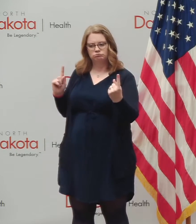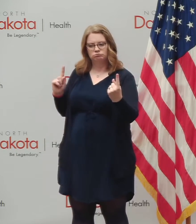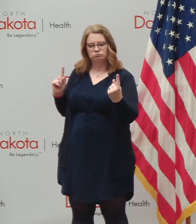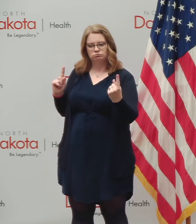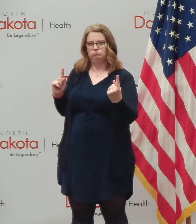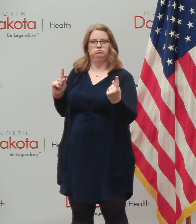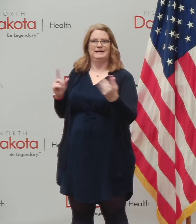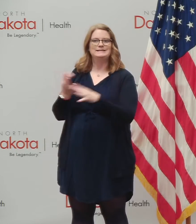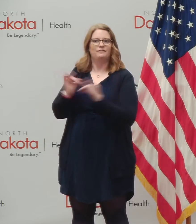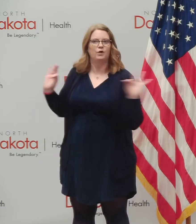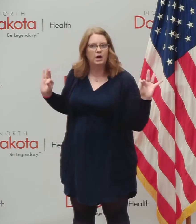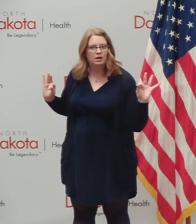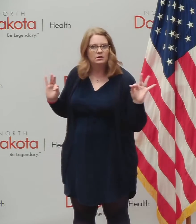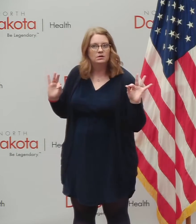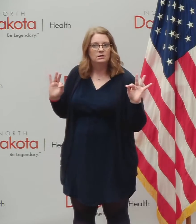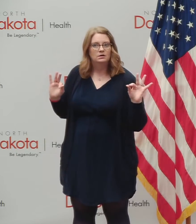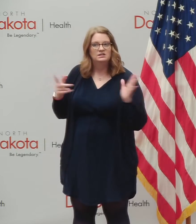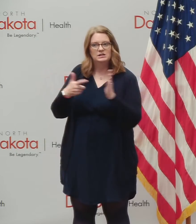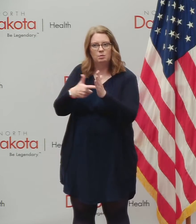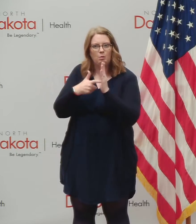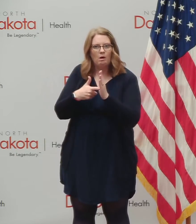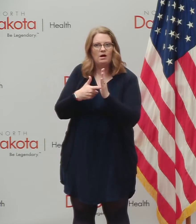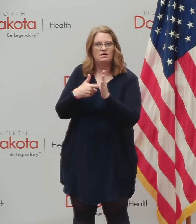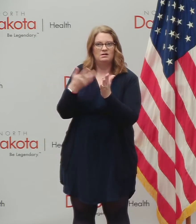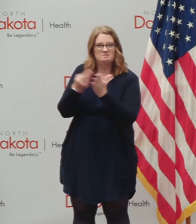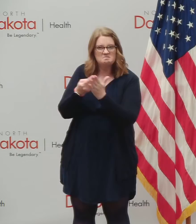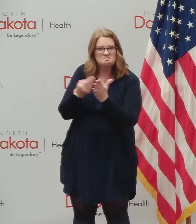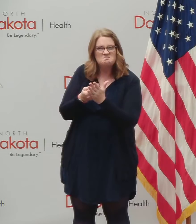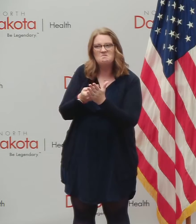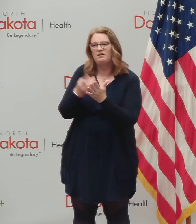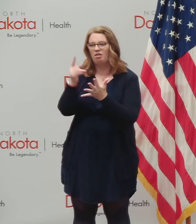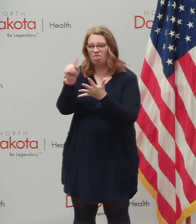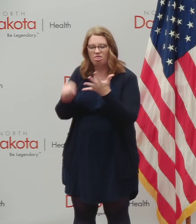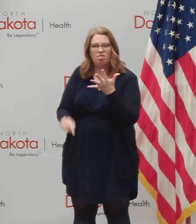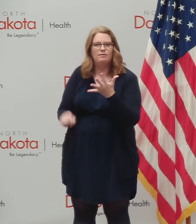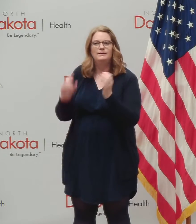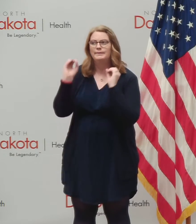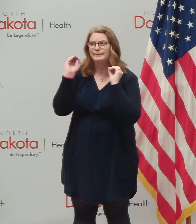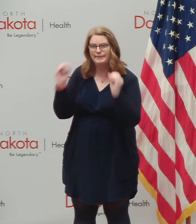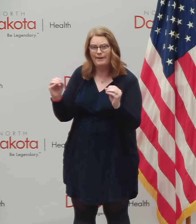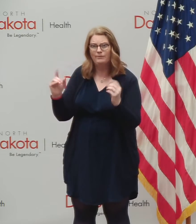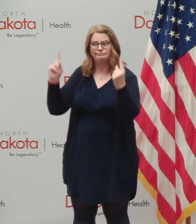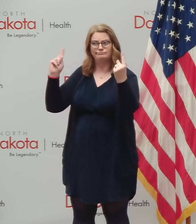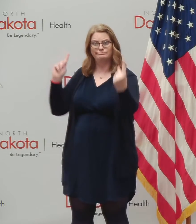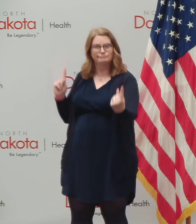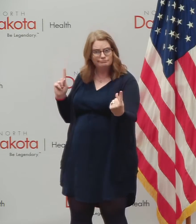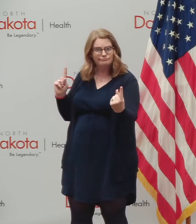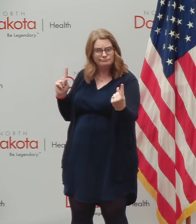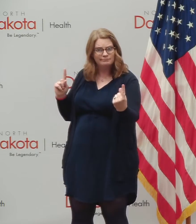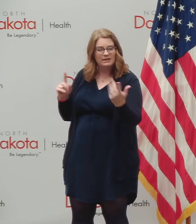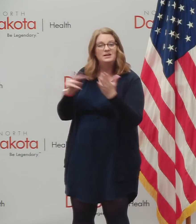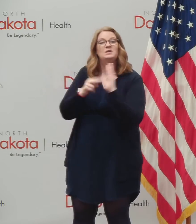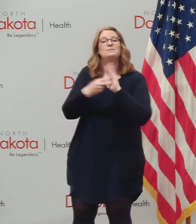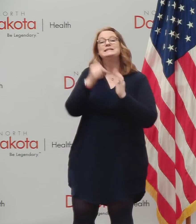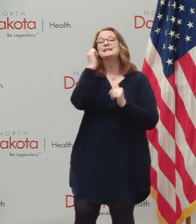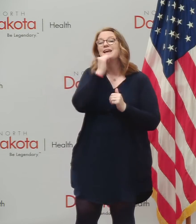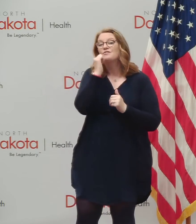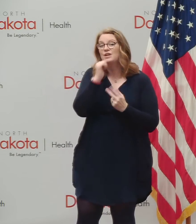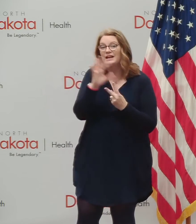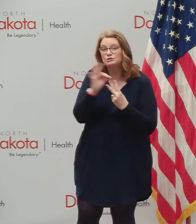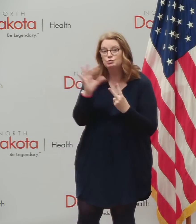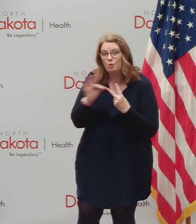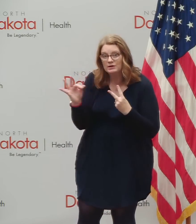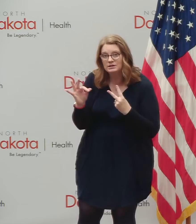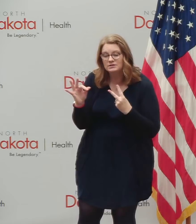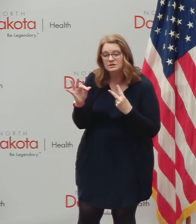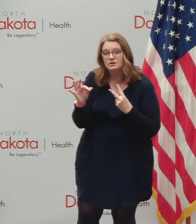Congress, doesn't require trillions of dollars of economic aid, requires nothing, just requires daily choices by us, and not forever,